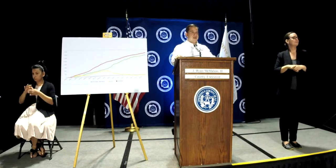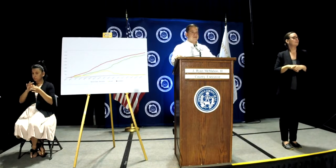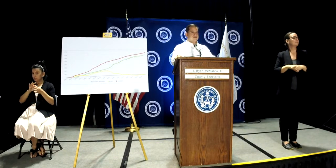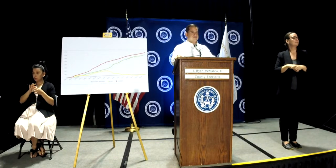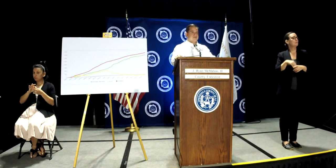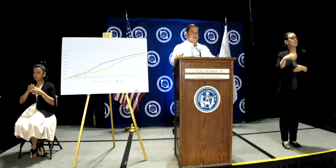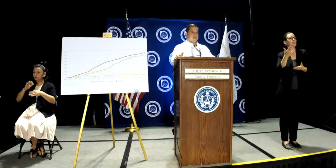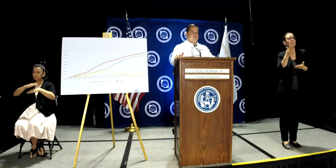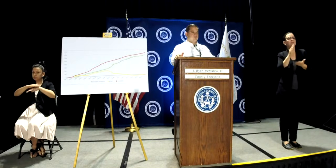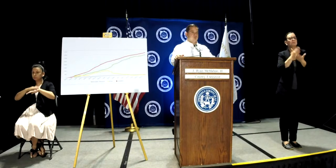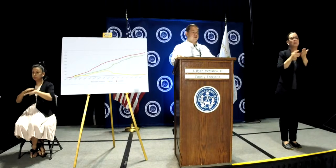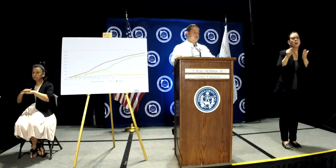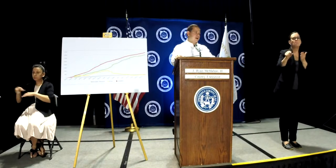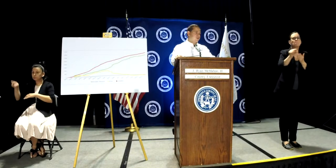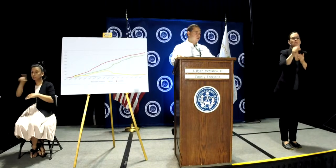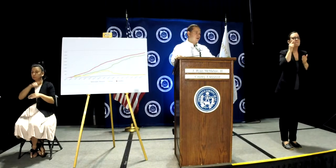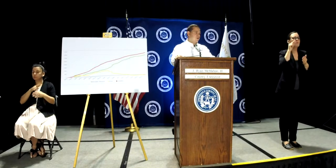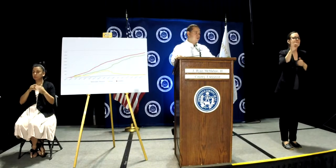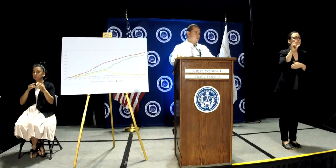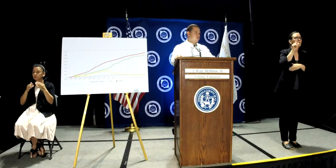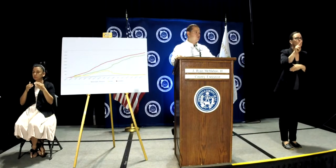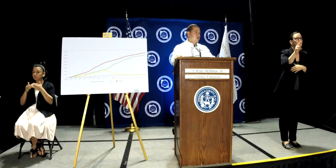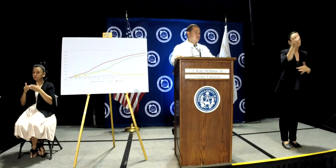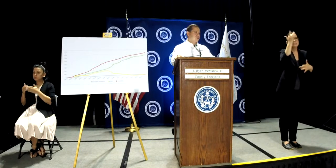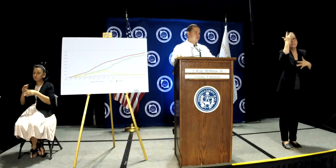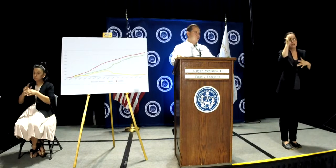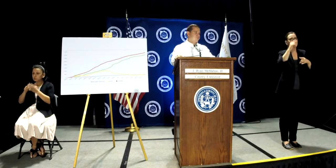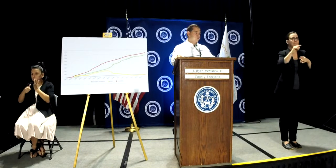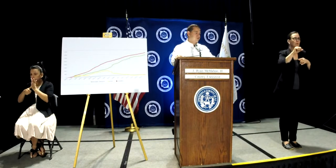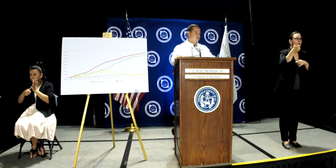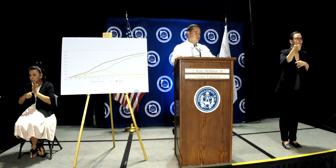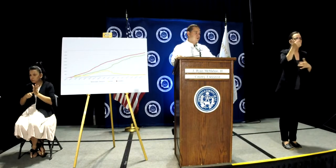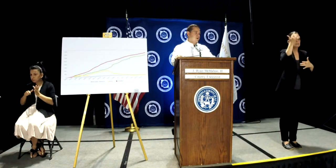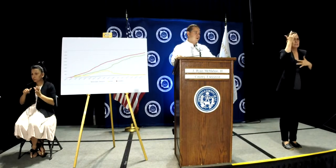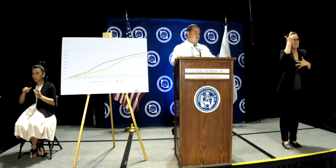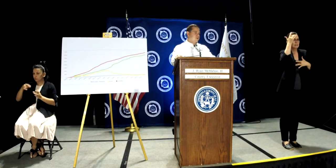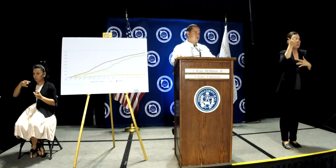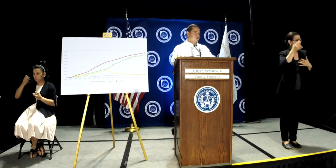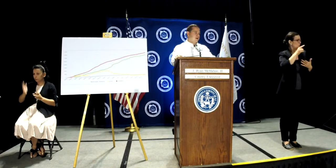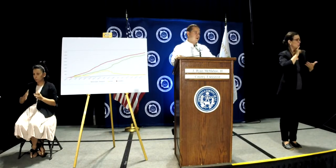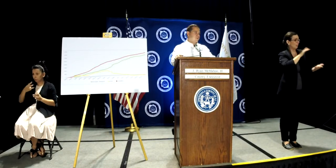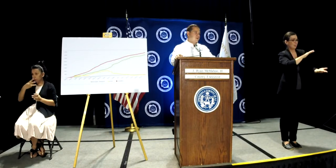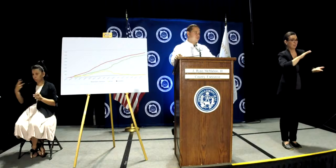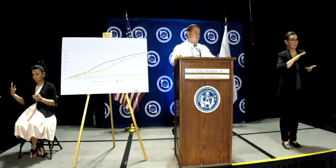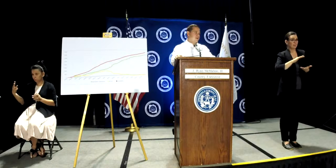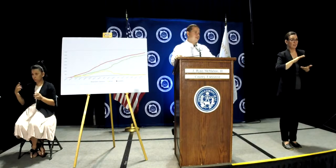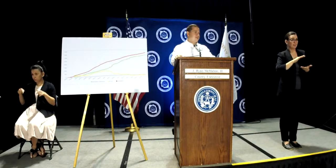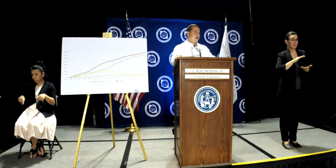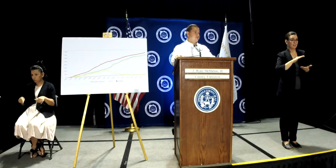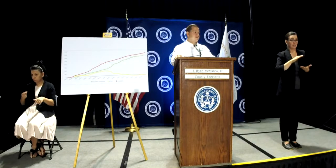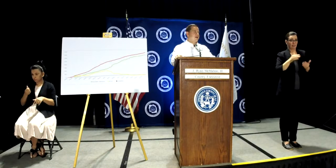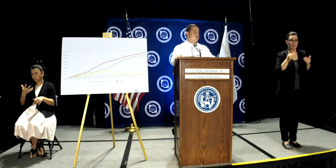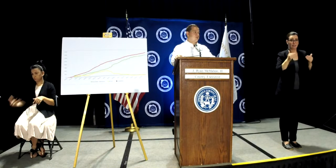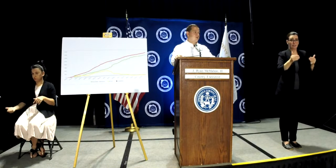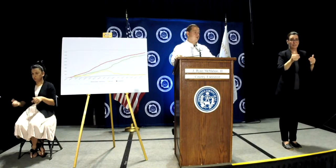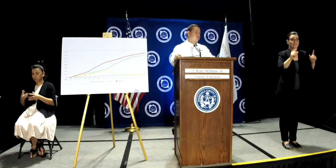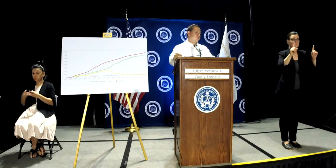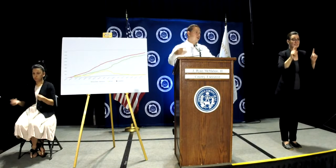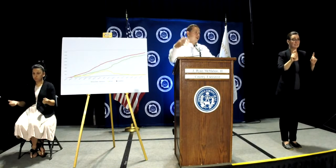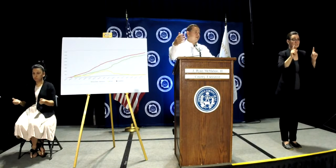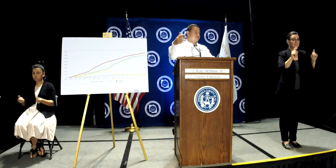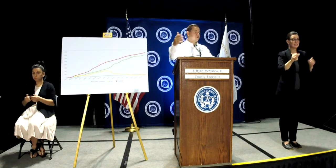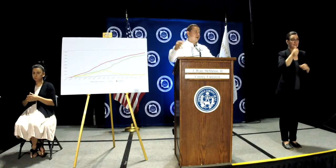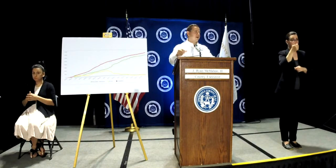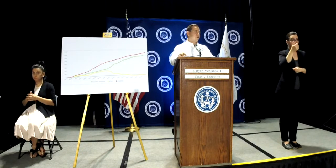We've asked them to release that to allow us to just do testing with it. Essentially, that represents maybe 18,000 tests we can go